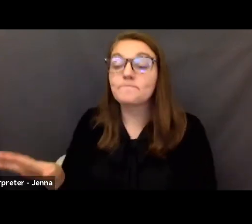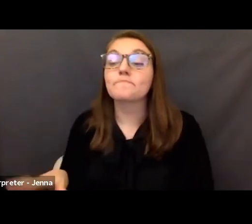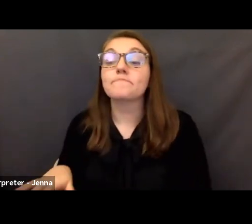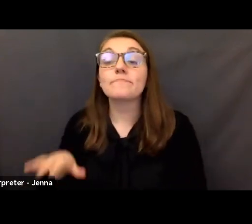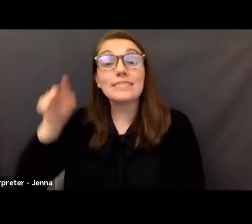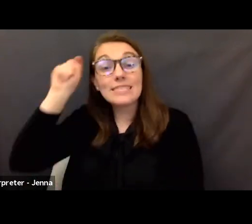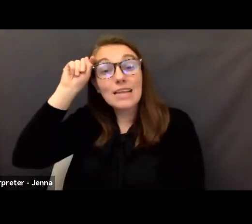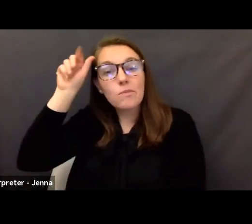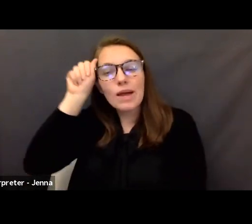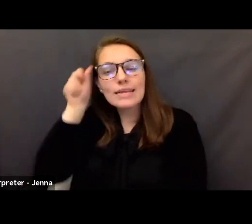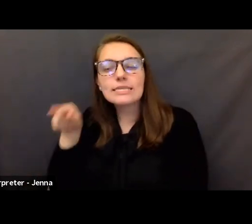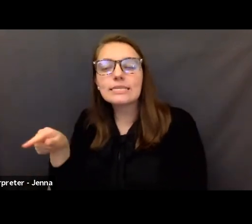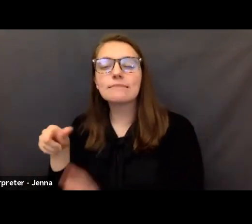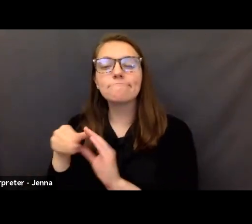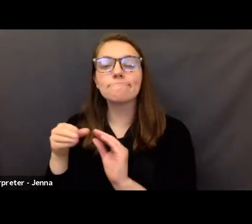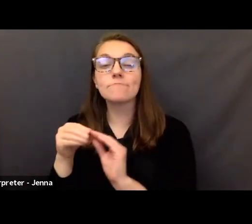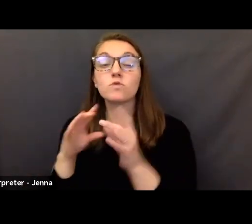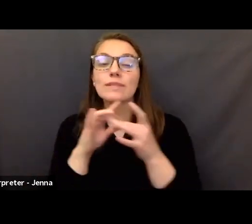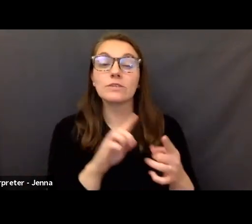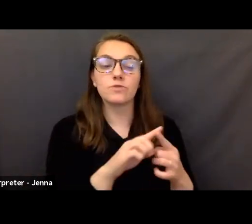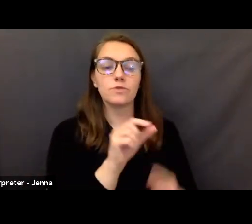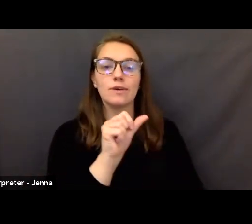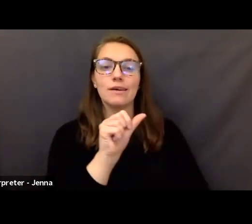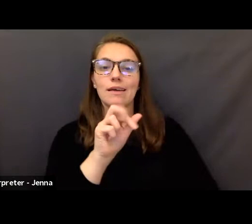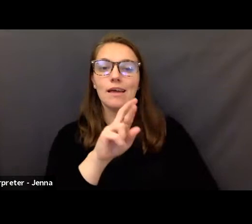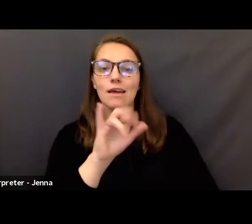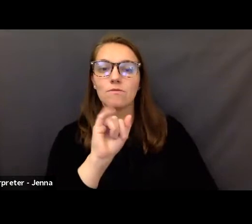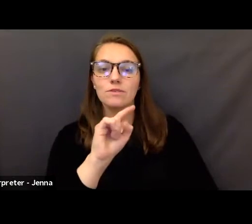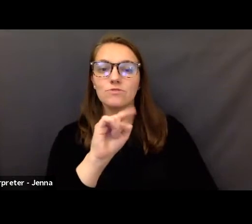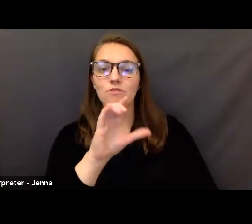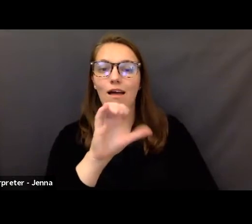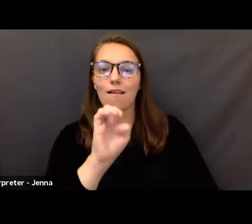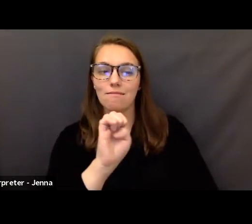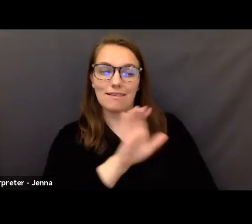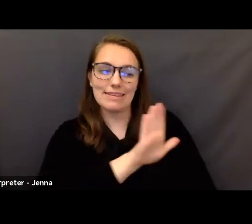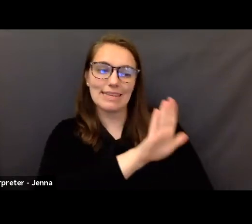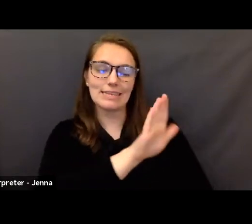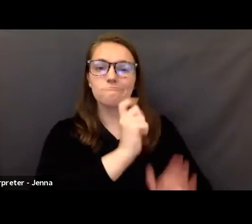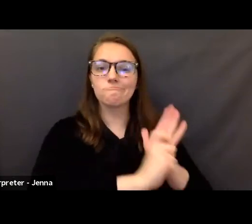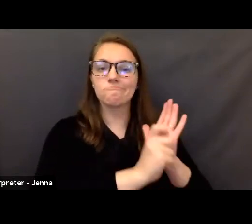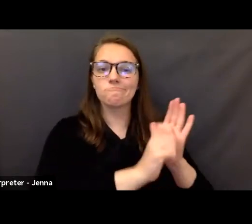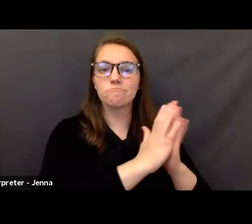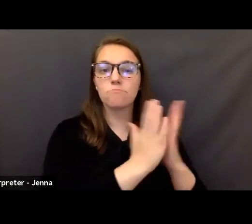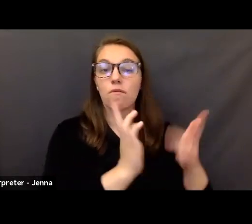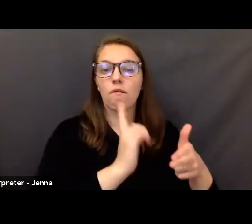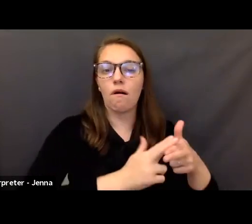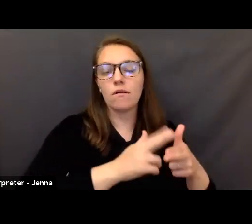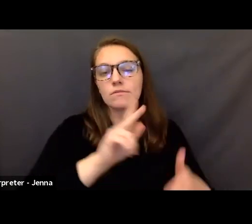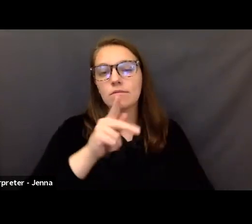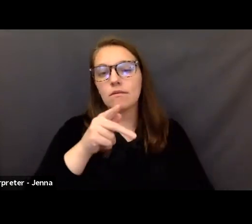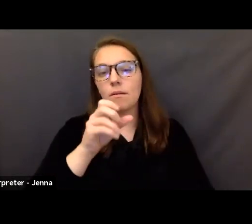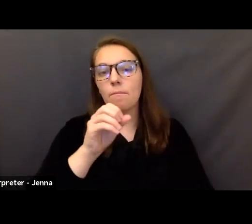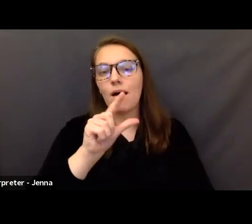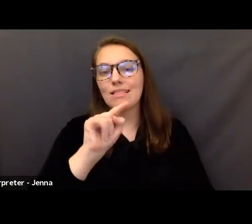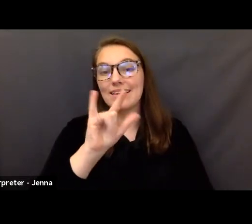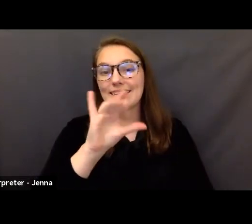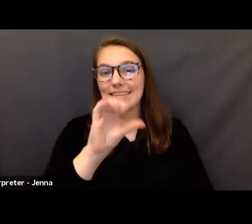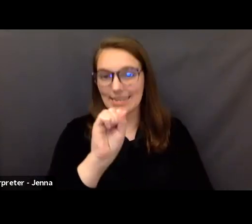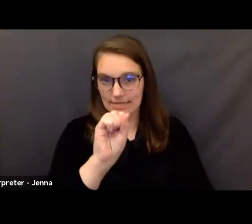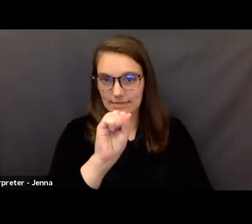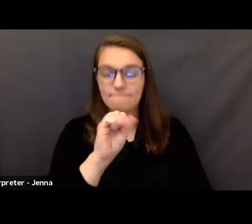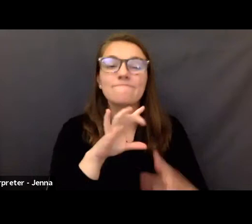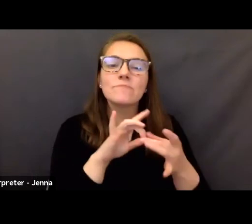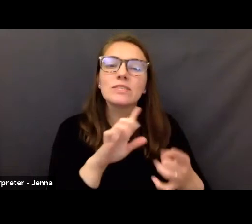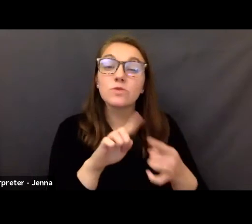in particular, that first part of Aristotle's discourse on natural slavery, Aquinas begins